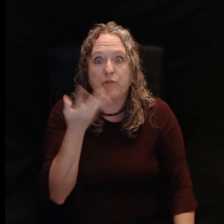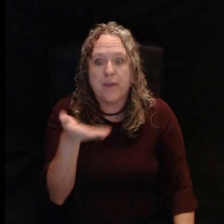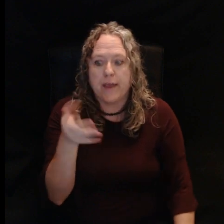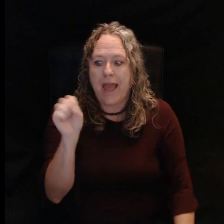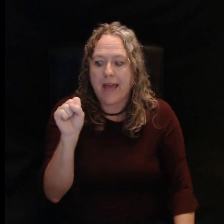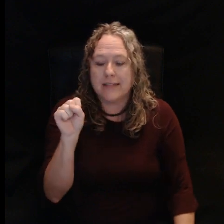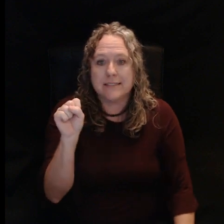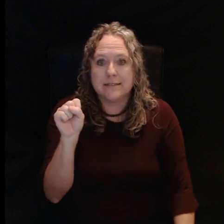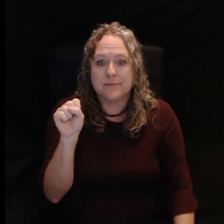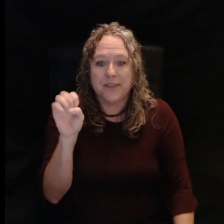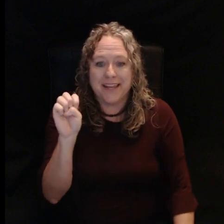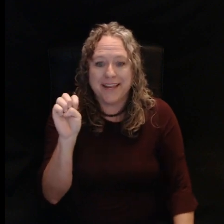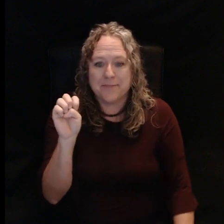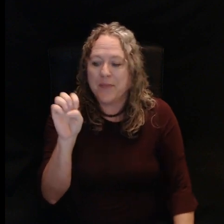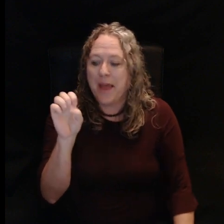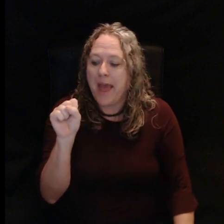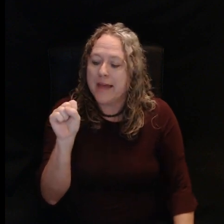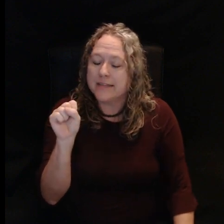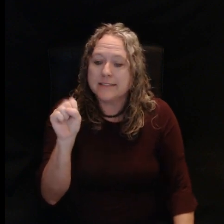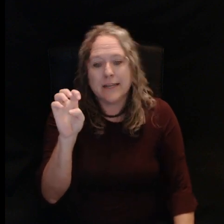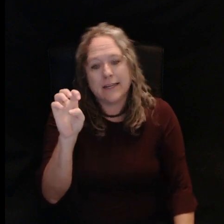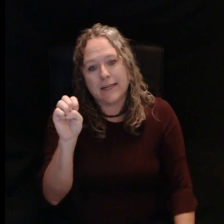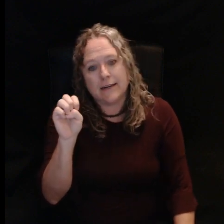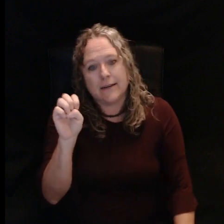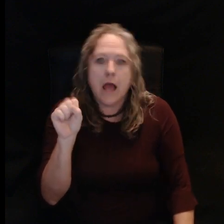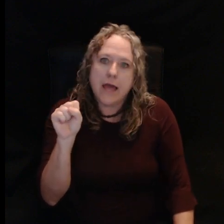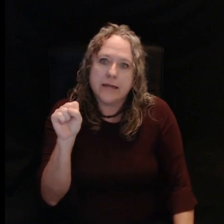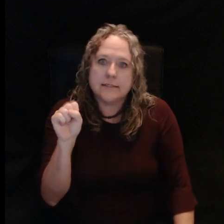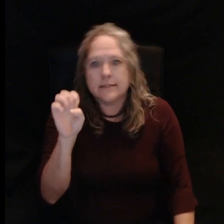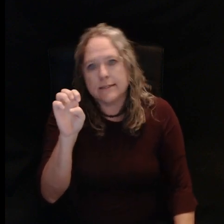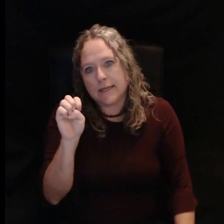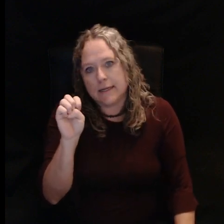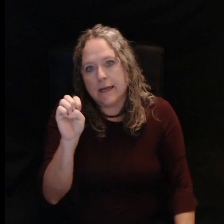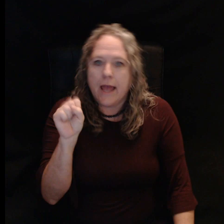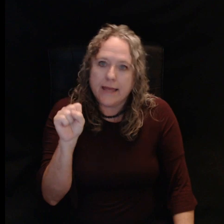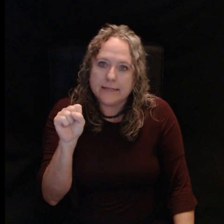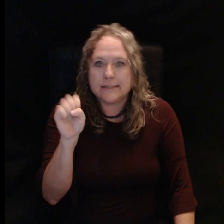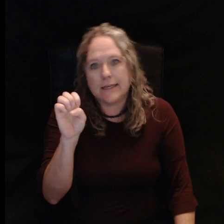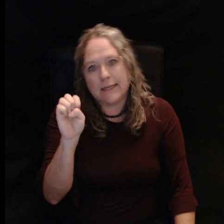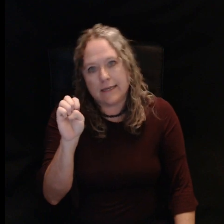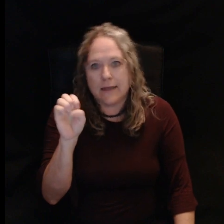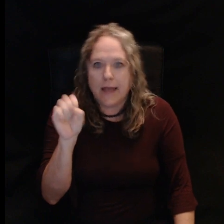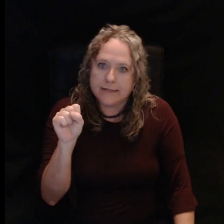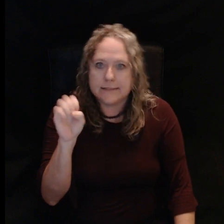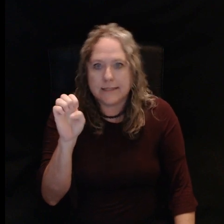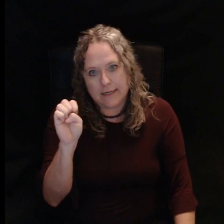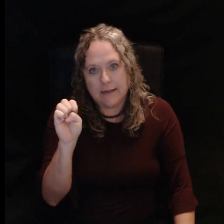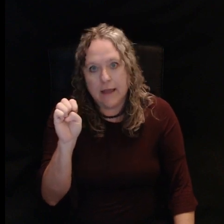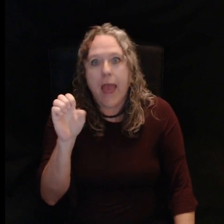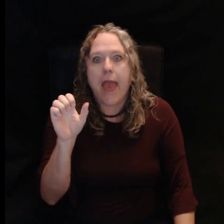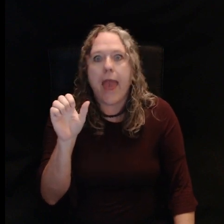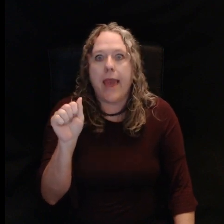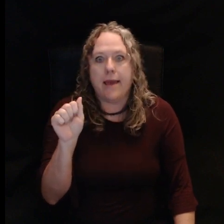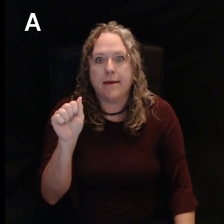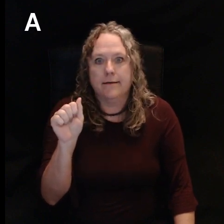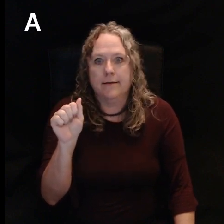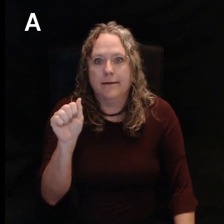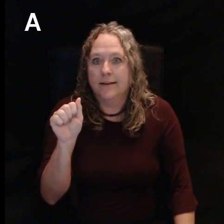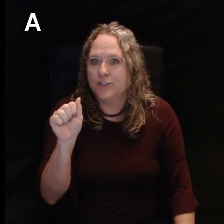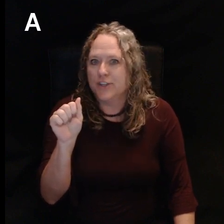thing. S, E. S, E. S, E. S, E. S, E. A. Did you catch